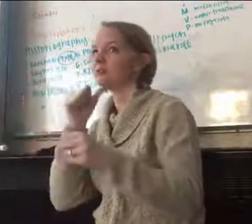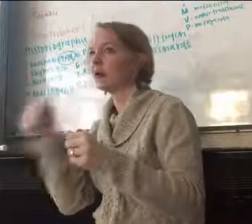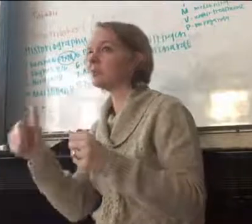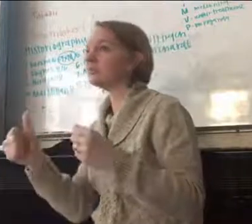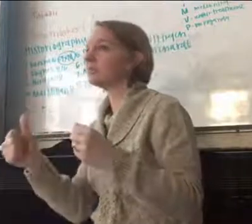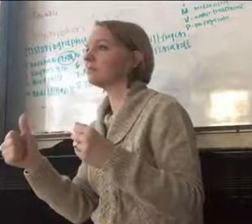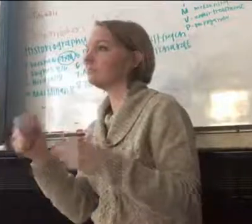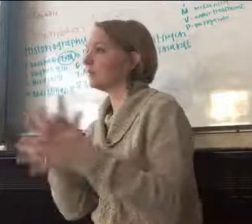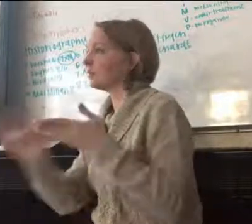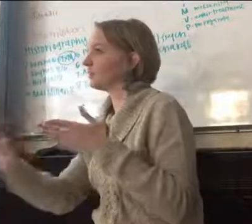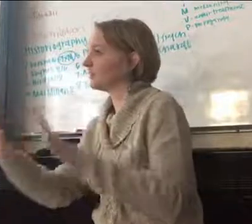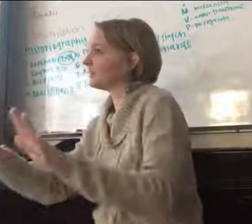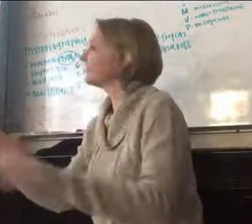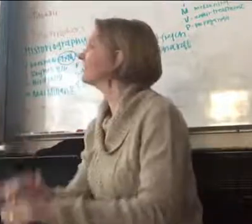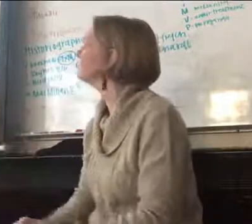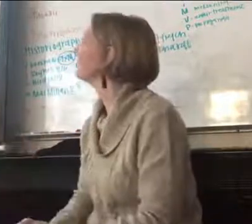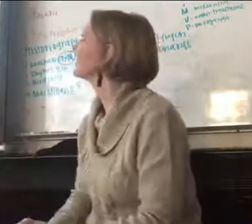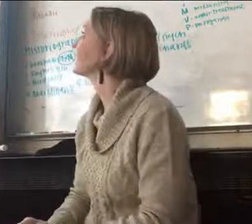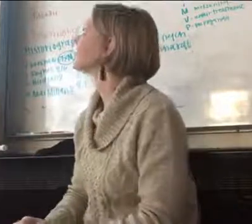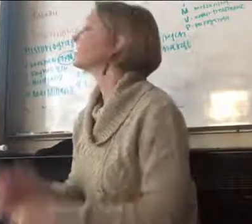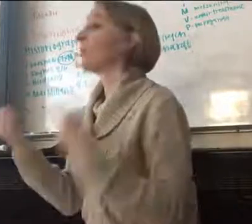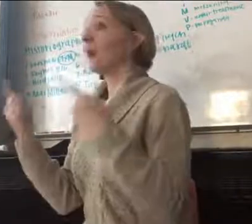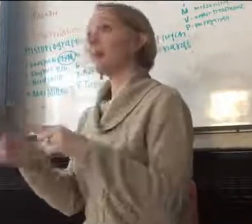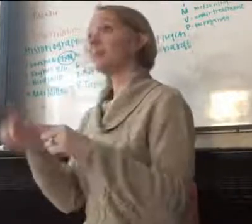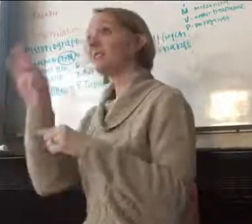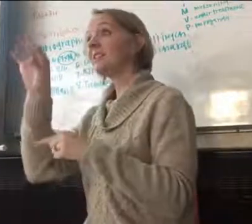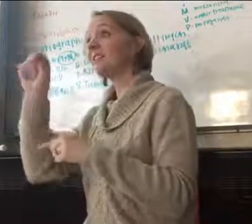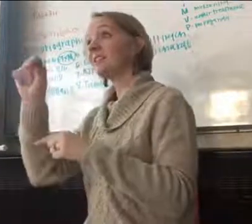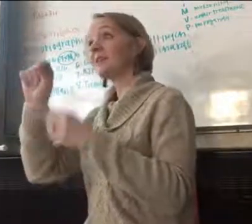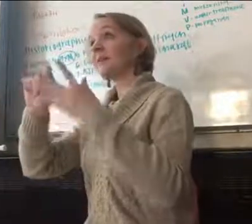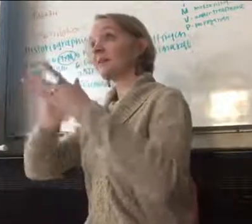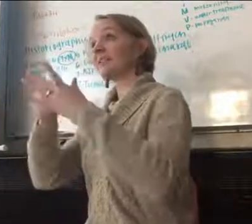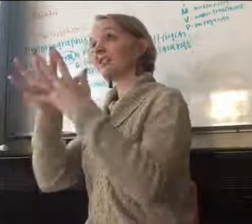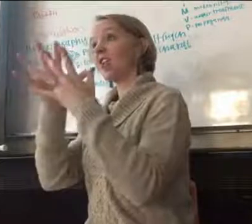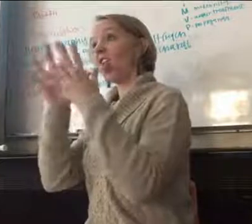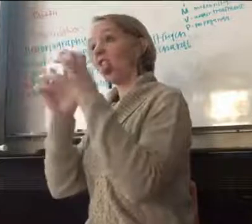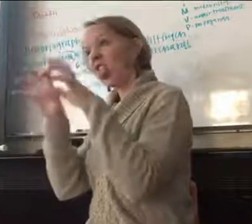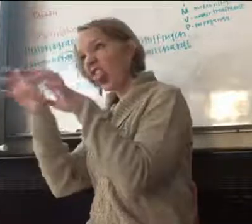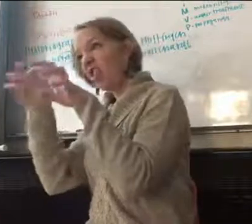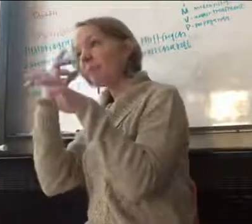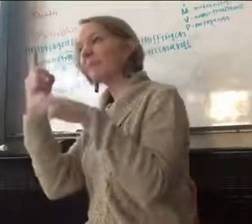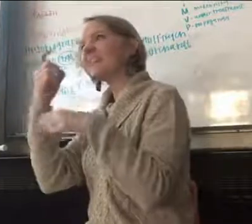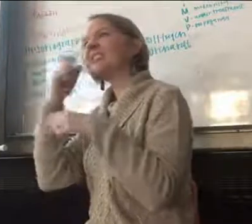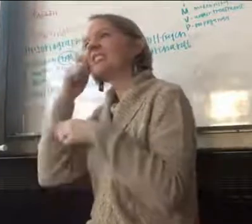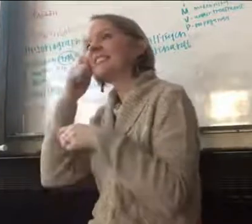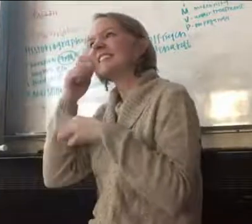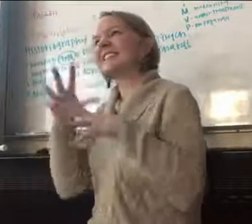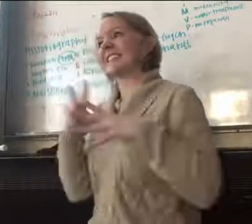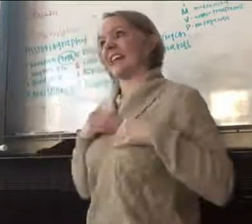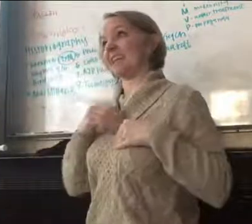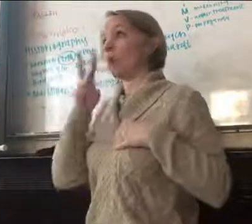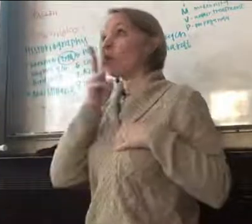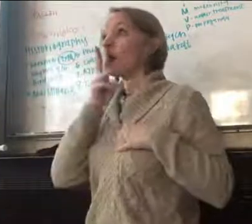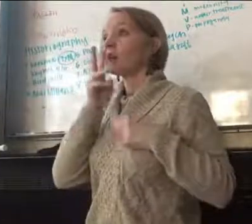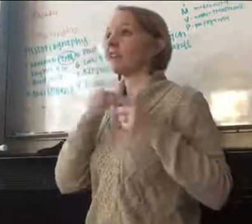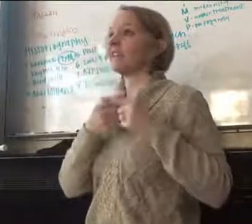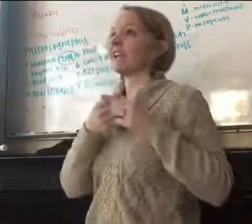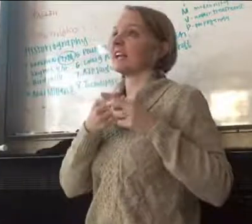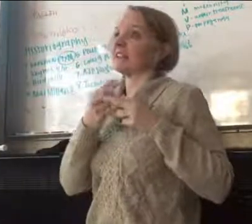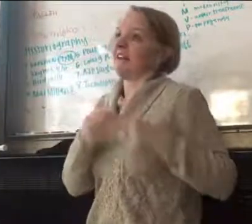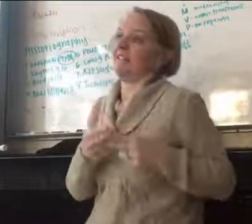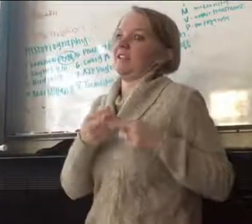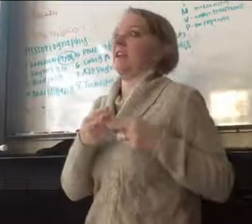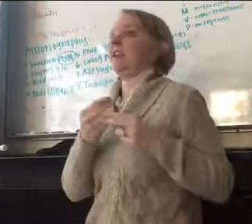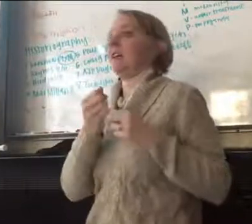Okay? So, what happens is your foot begins to crinkle because basically the pores in your skin takes on water, begins to get heavy,